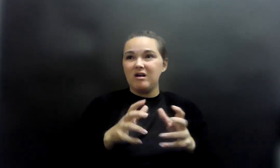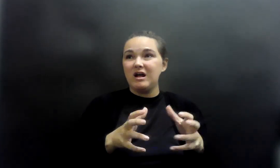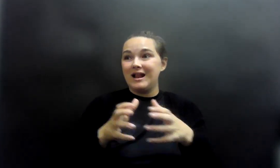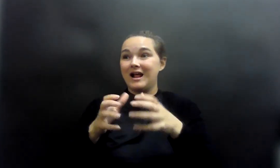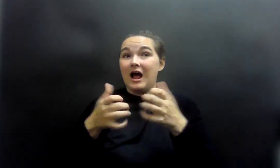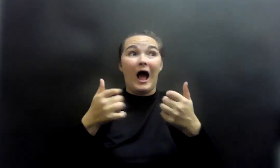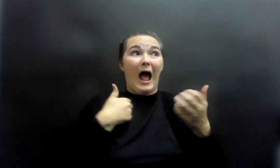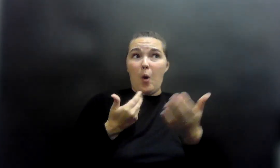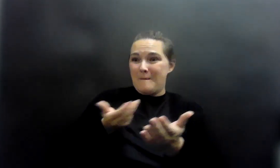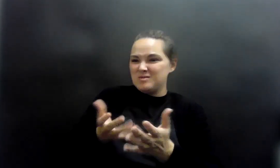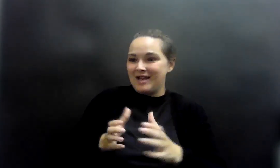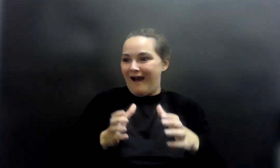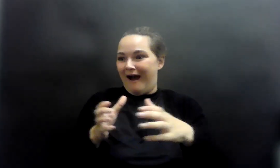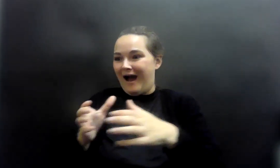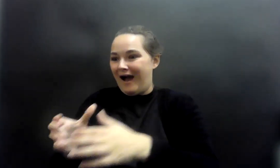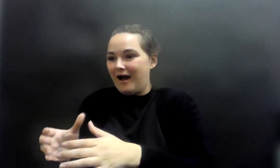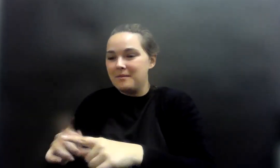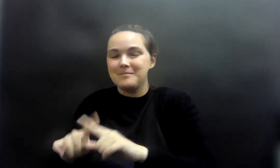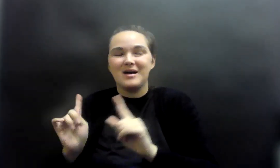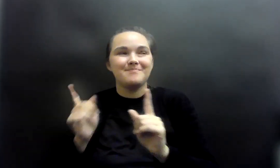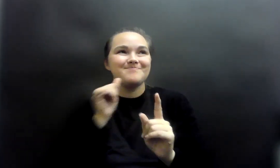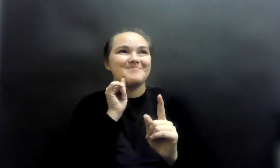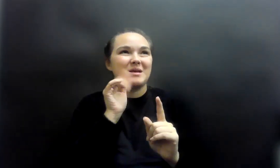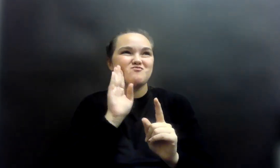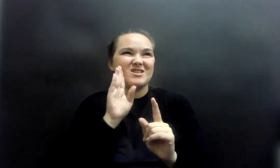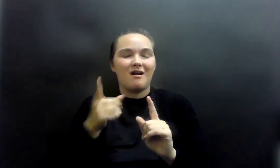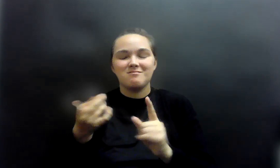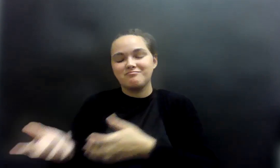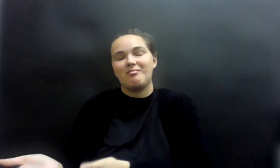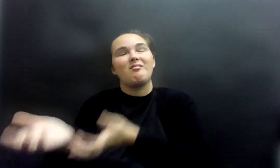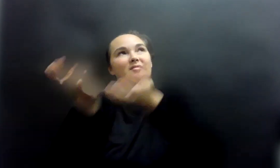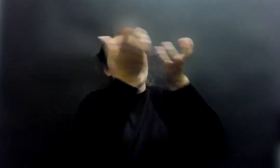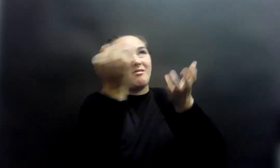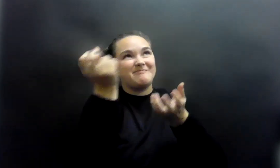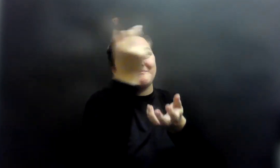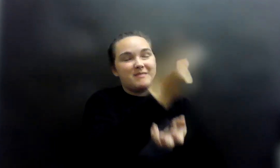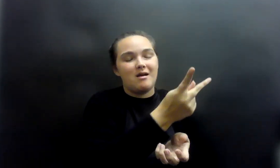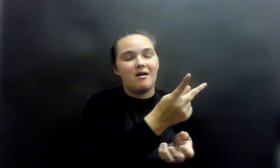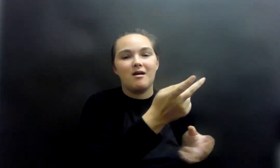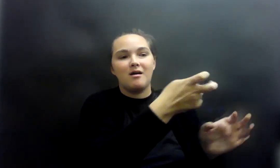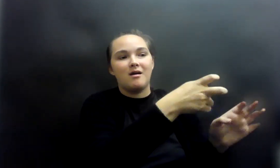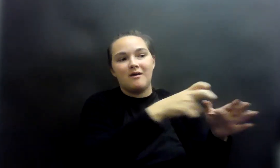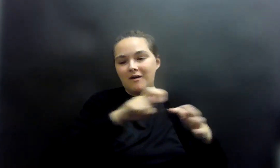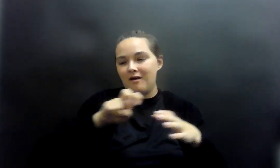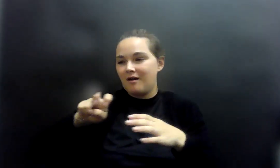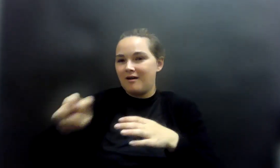it back, James said. He pulled over a chair and sat down. "Aw," the children